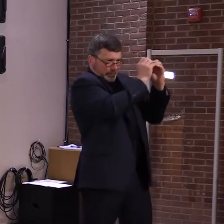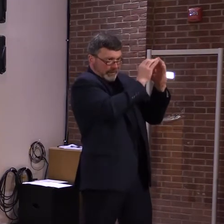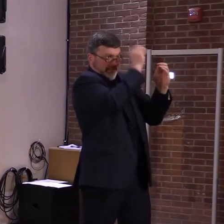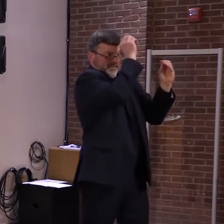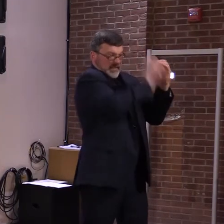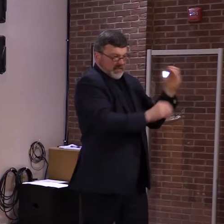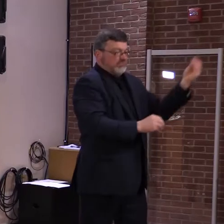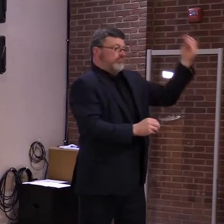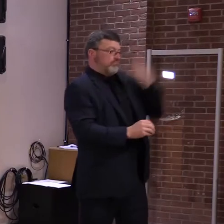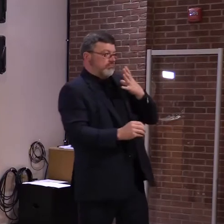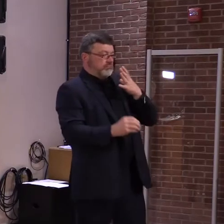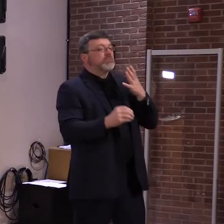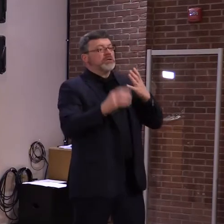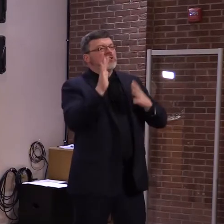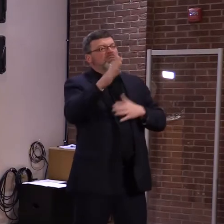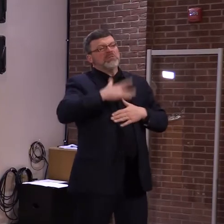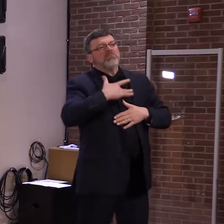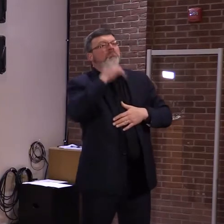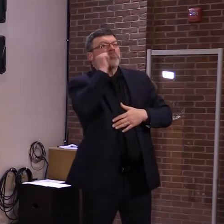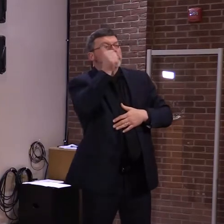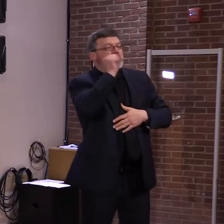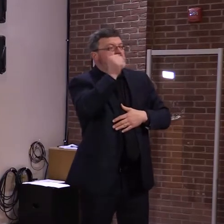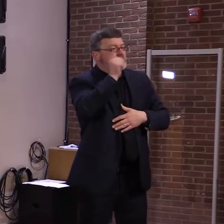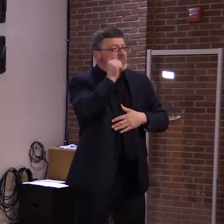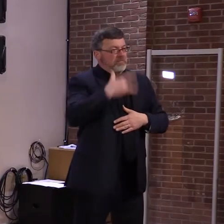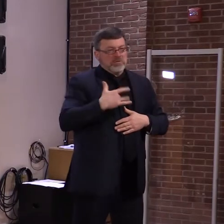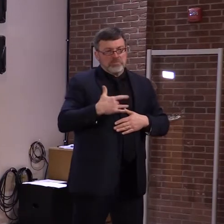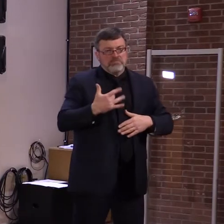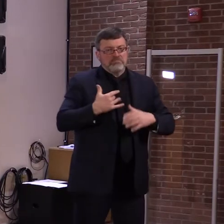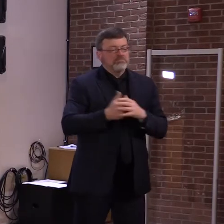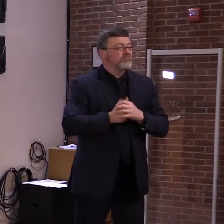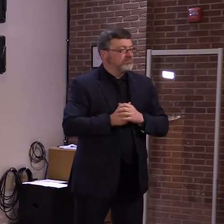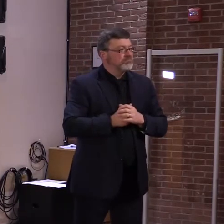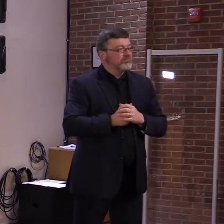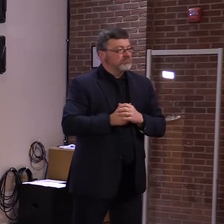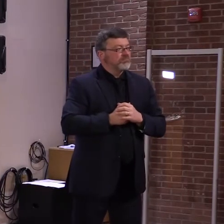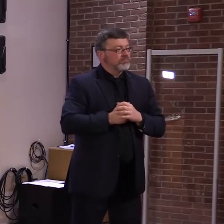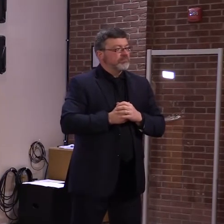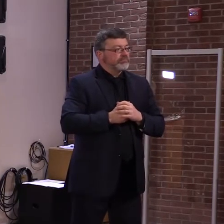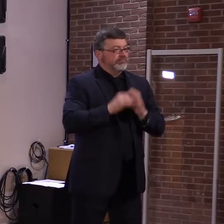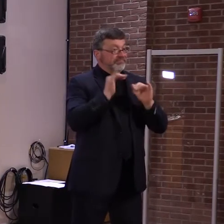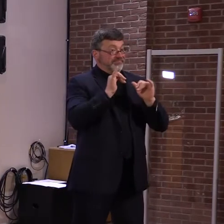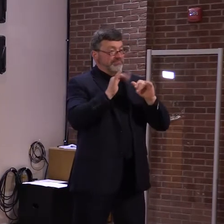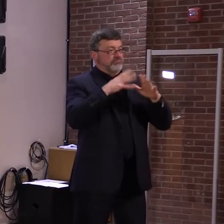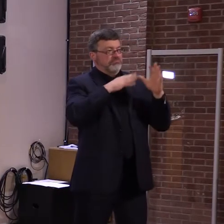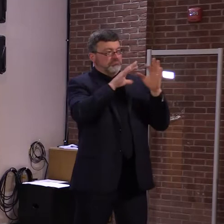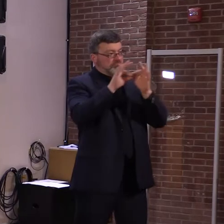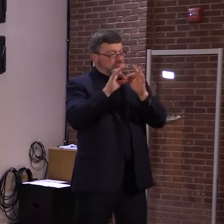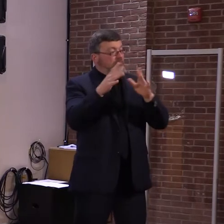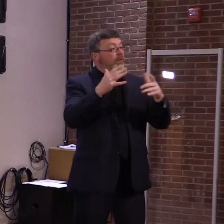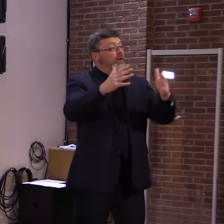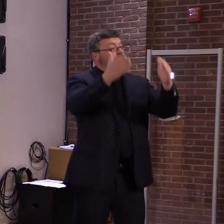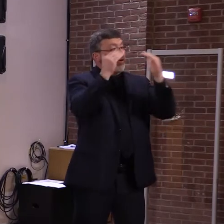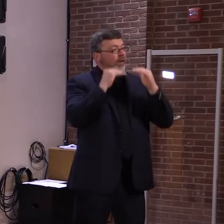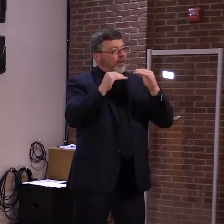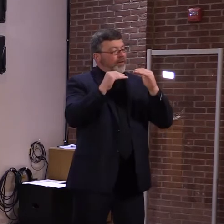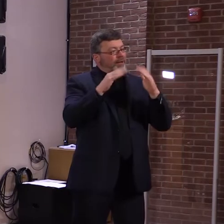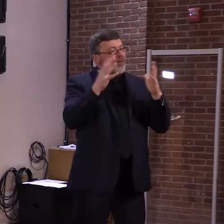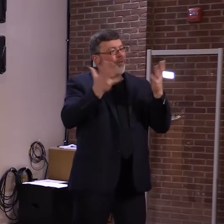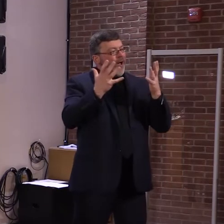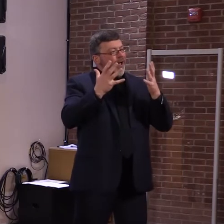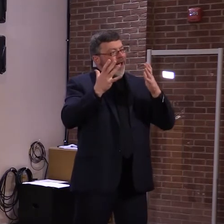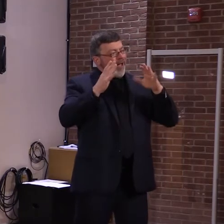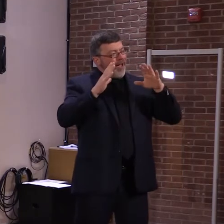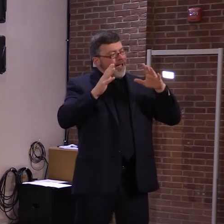that May is a very, very busy month for awareness, especially in human services. I have a long list,